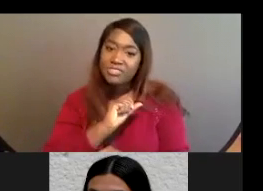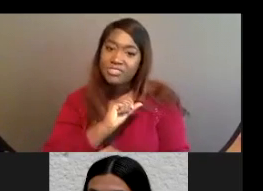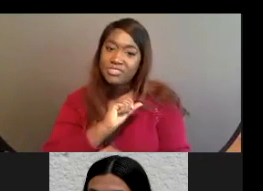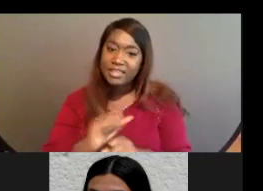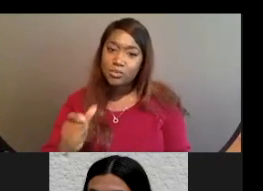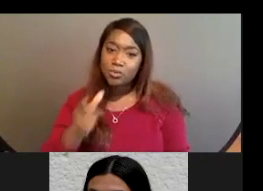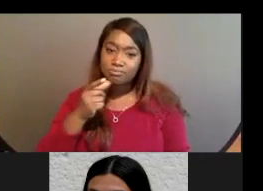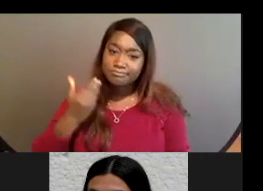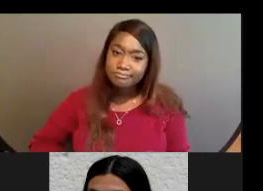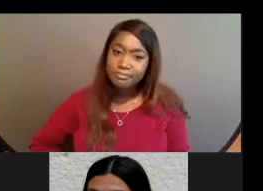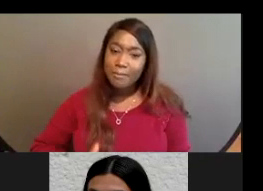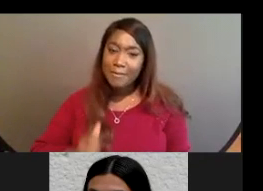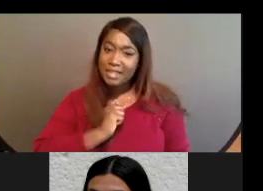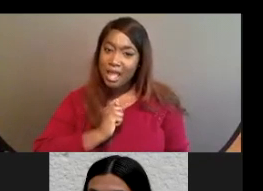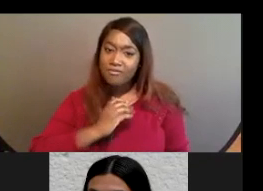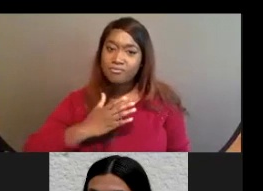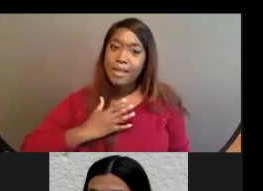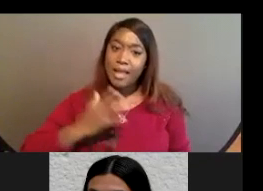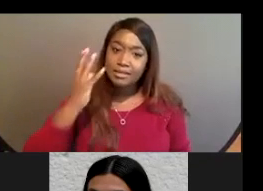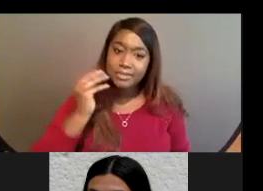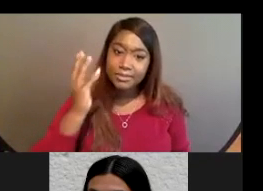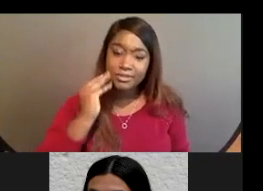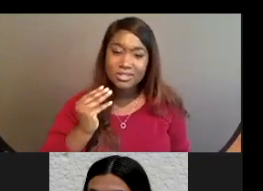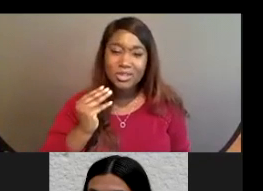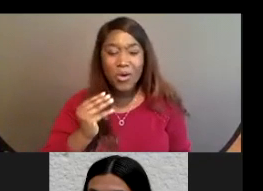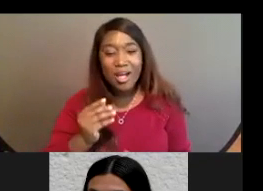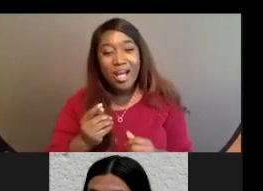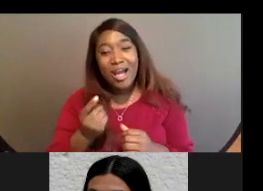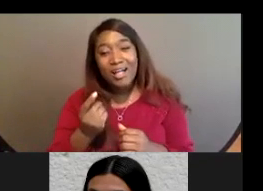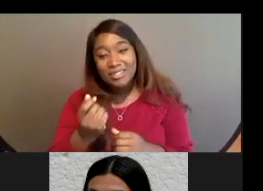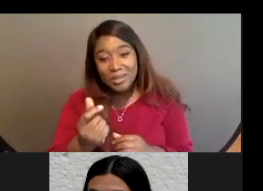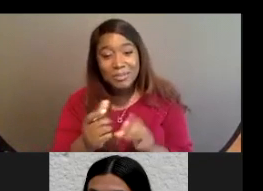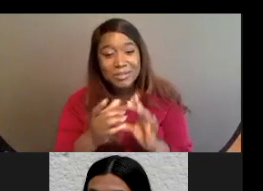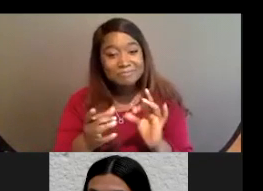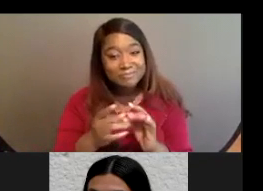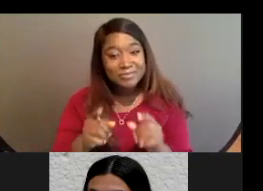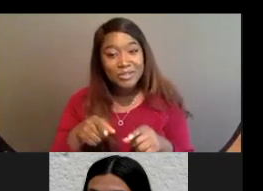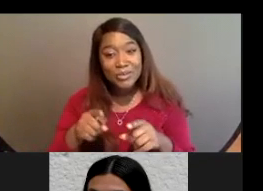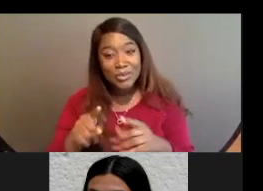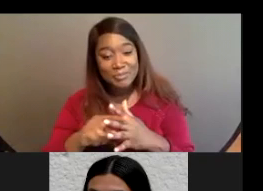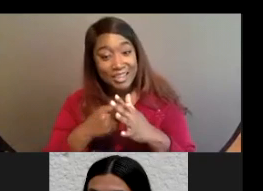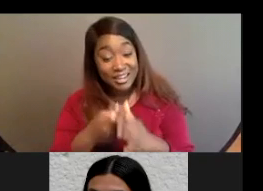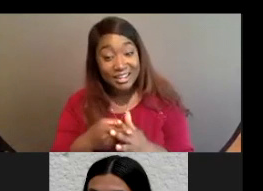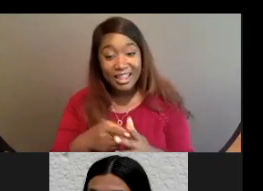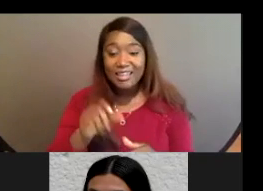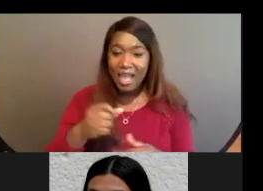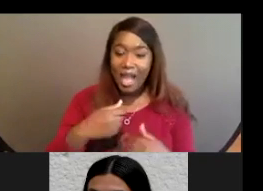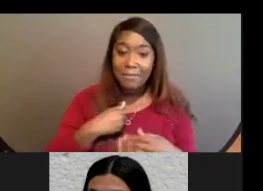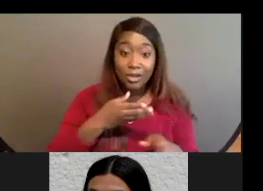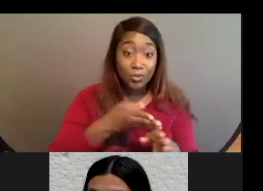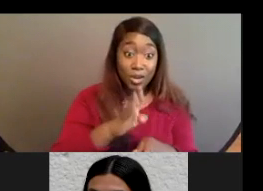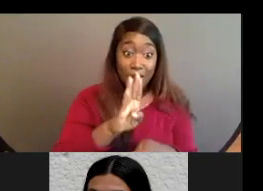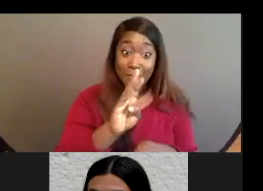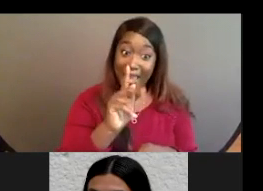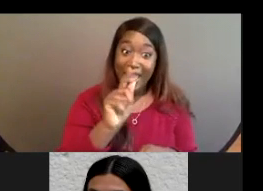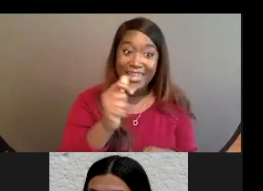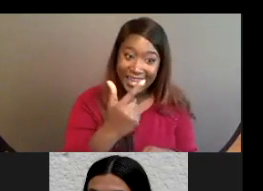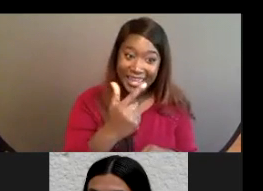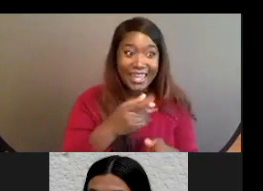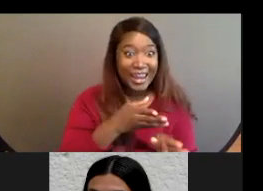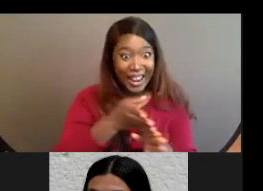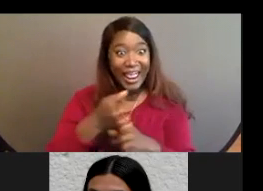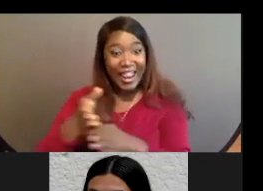experience. Right. So it's a little bit of what I said in the beginning about like, yeah, so I had this career in banking, and then I had, you know, I had all this stuff go on